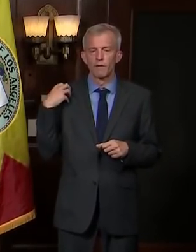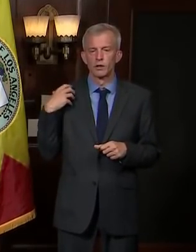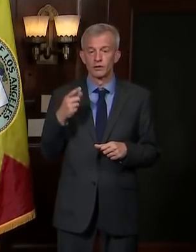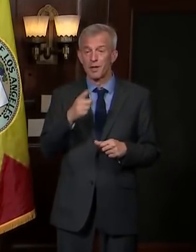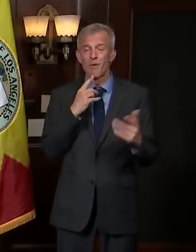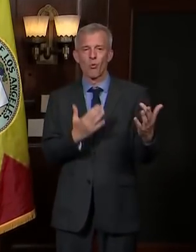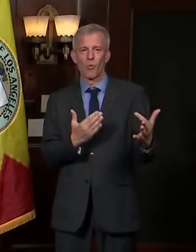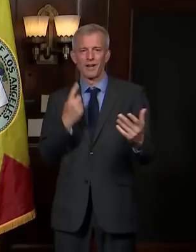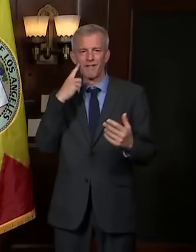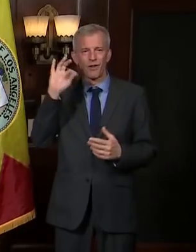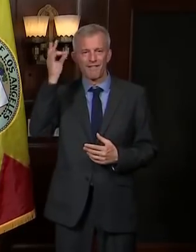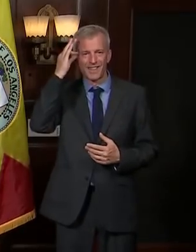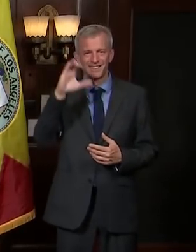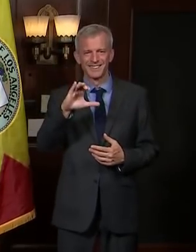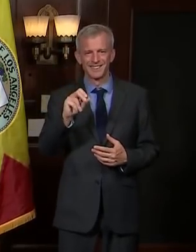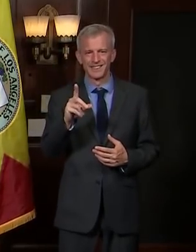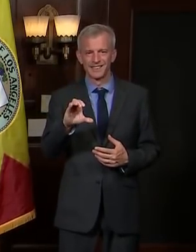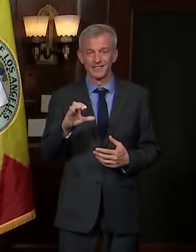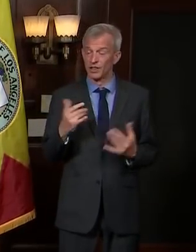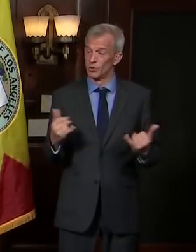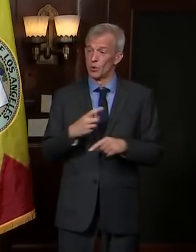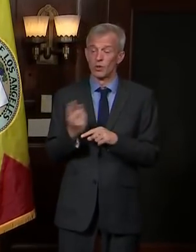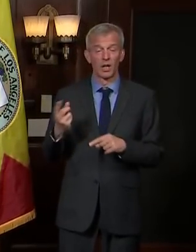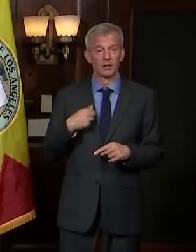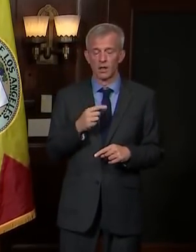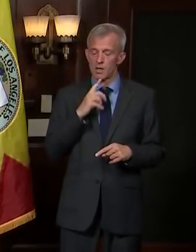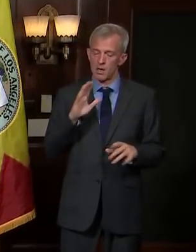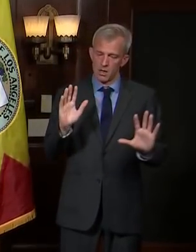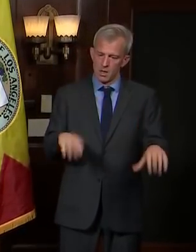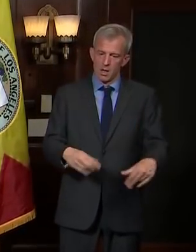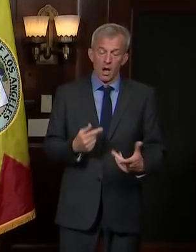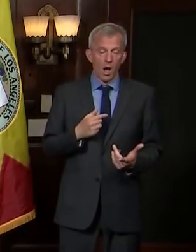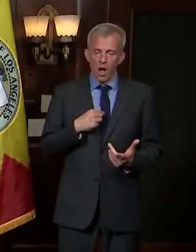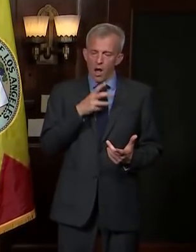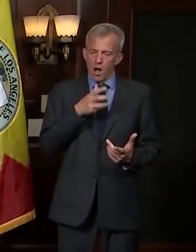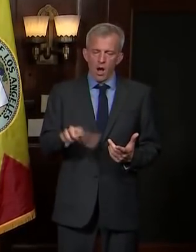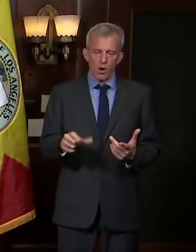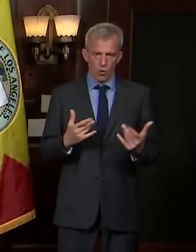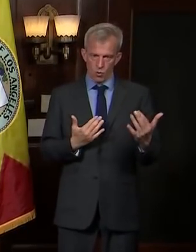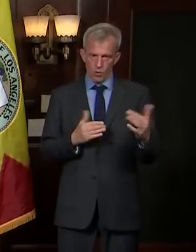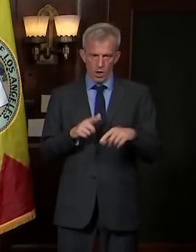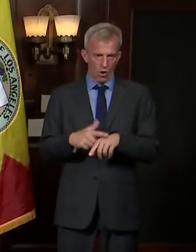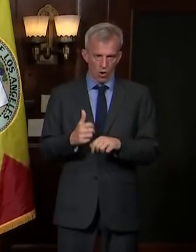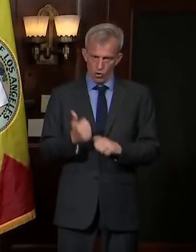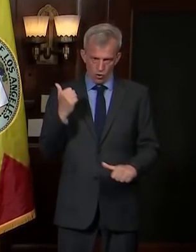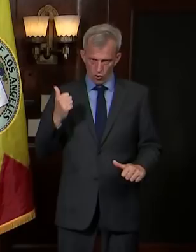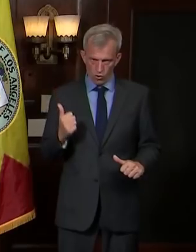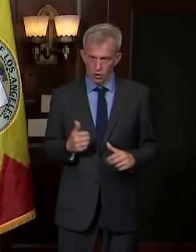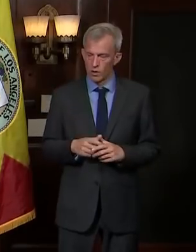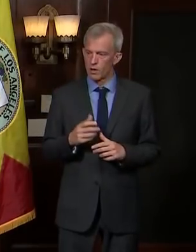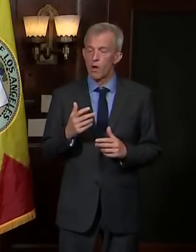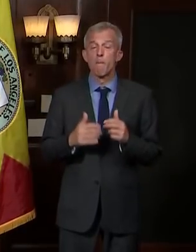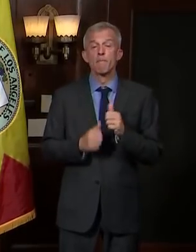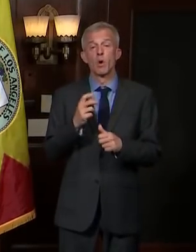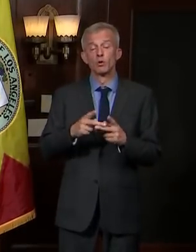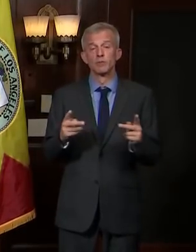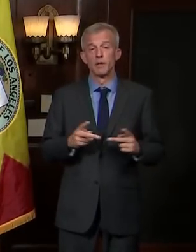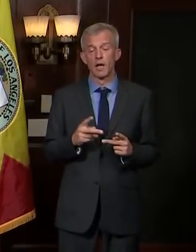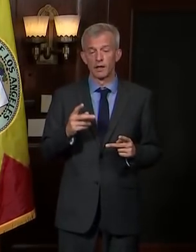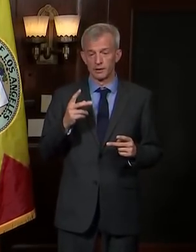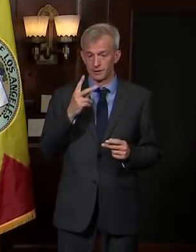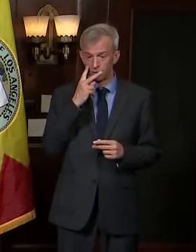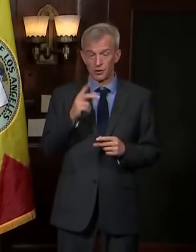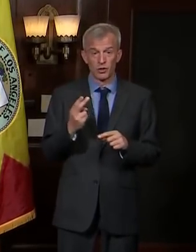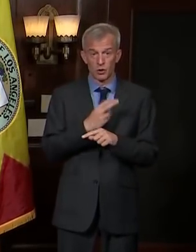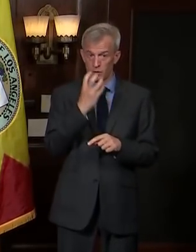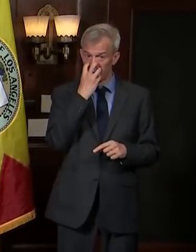today, I don't want to wait any longer. I've certainly asked folks who've asked me casually. I've looked at the research. Most places that we see that use them, they're either